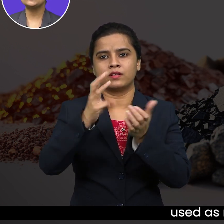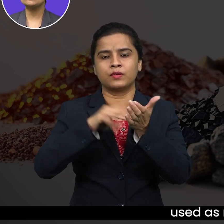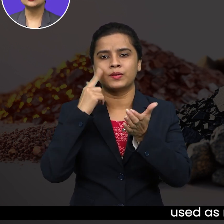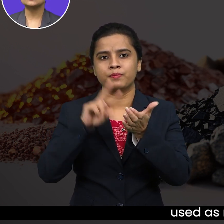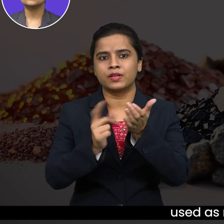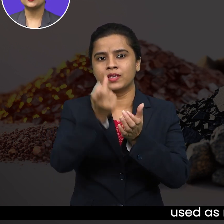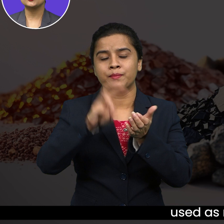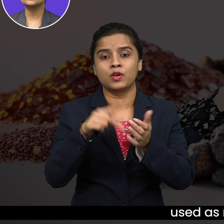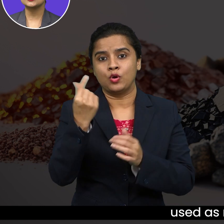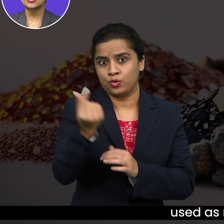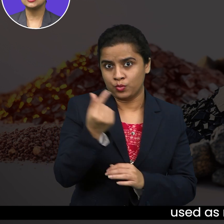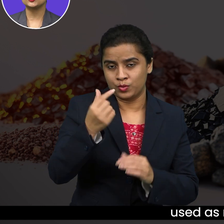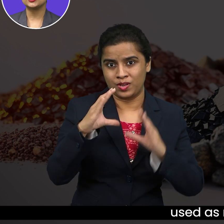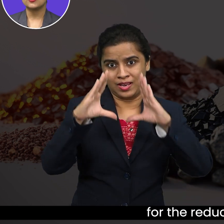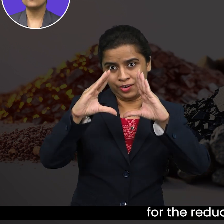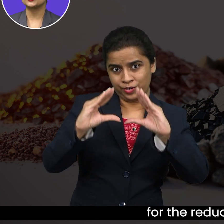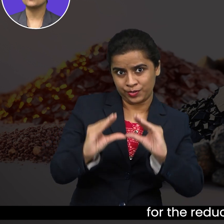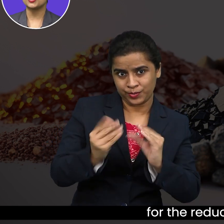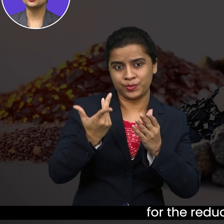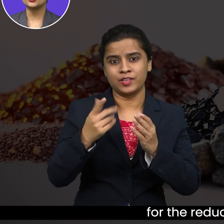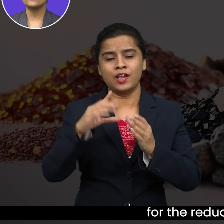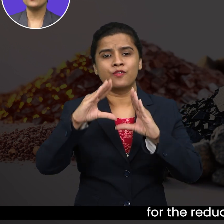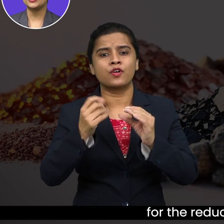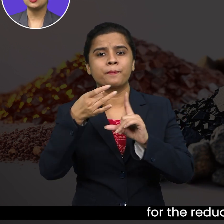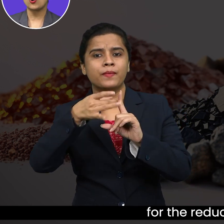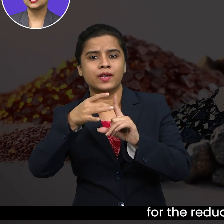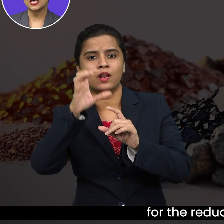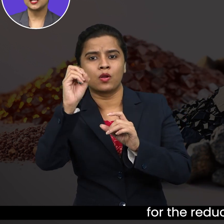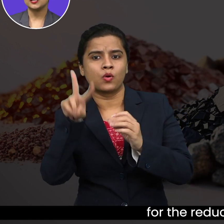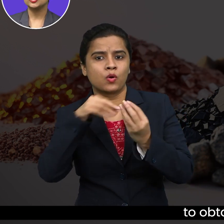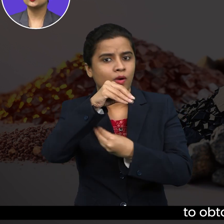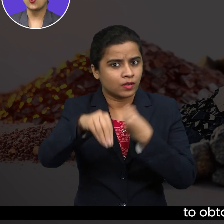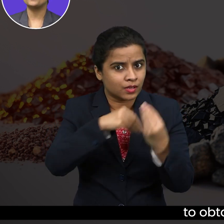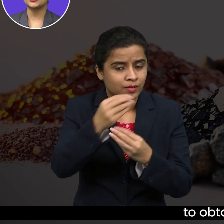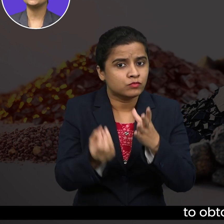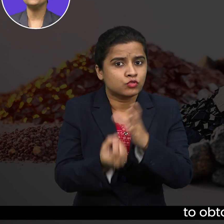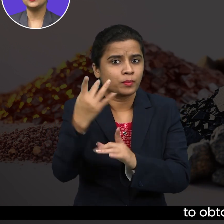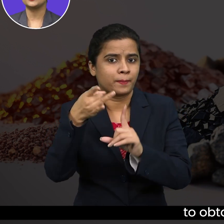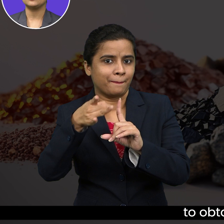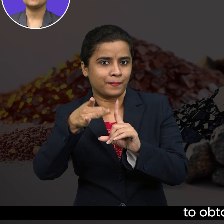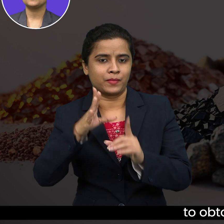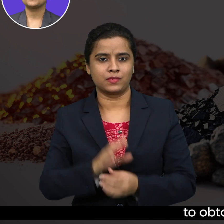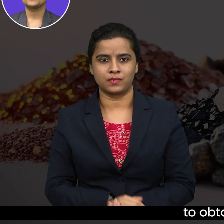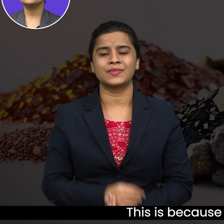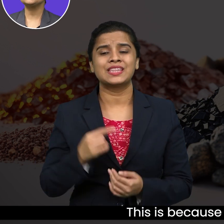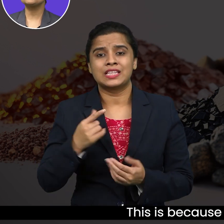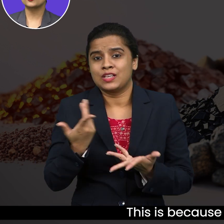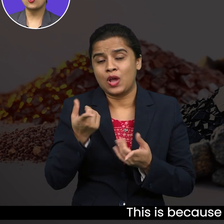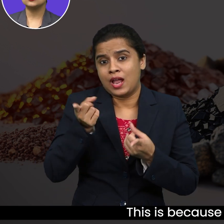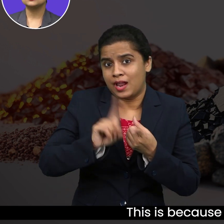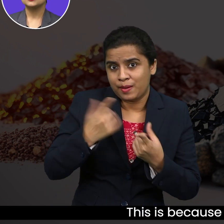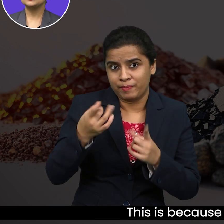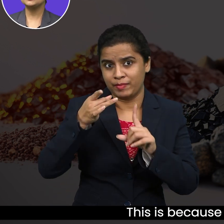also used as reducing agent for the reduction of metal oxide to obtain the metal. This